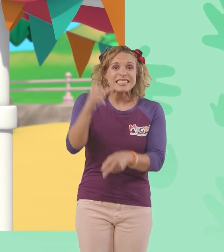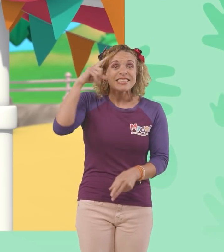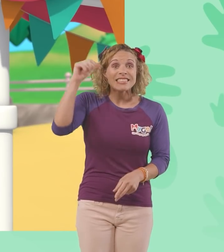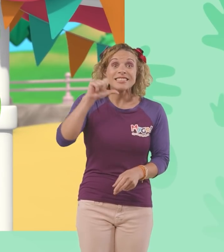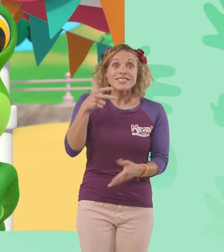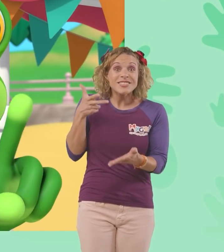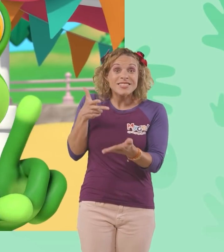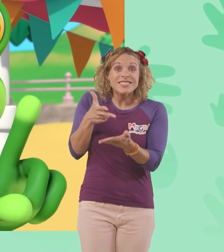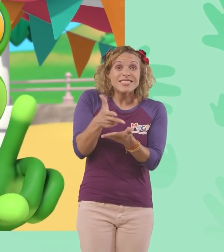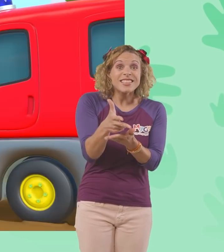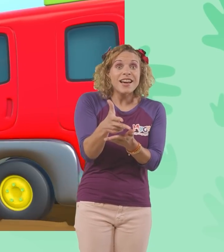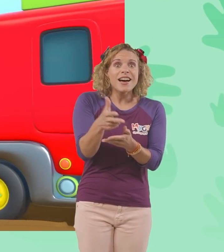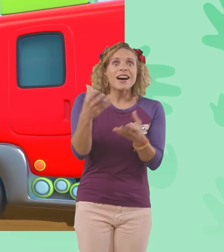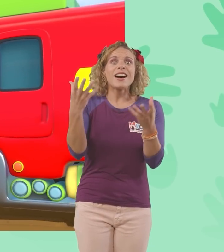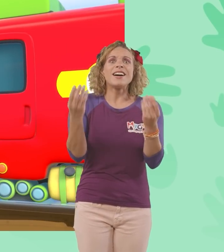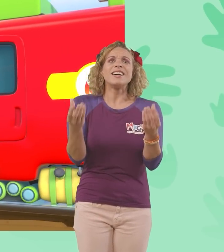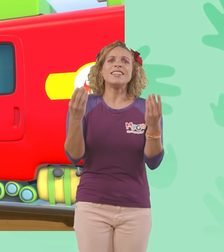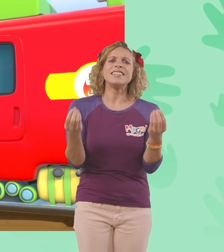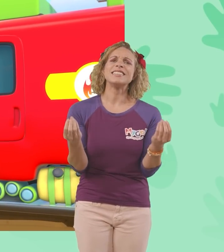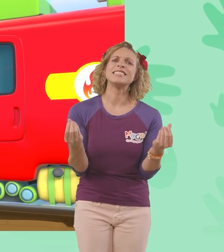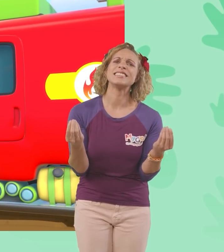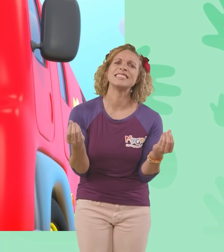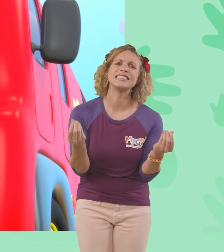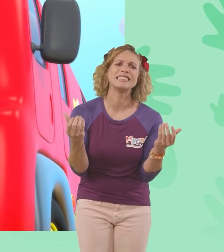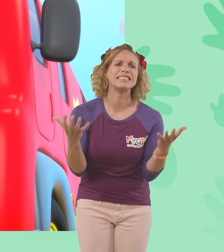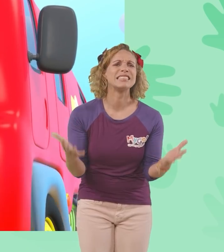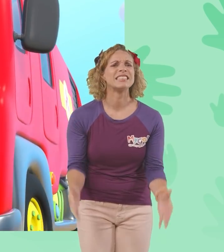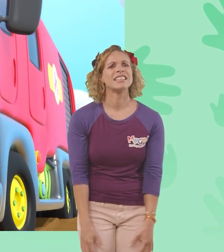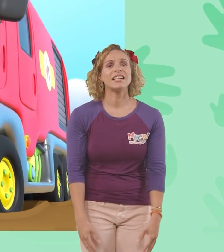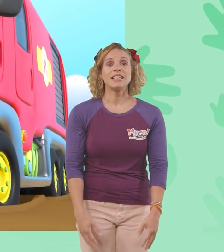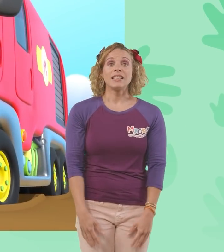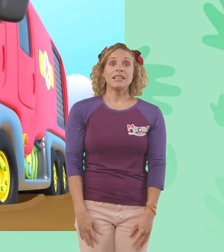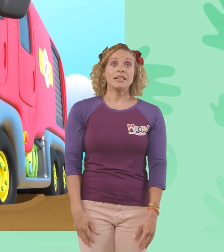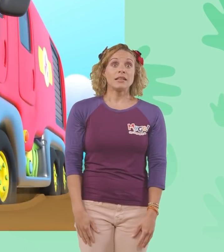Careful, Fiona. Don't drive on the wet sand.